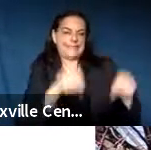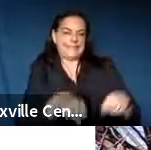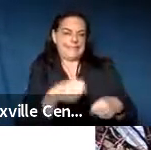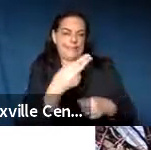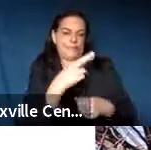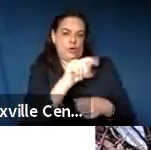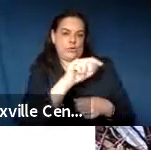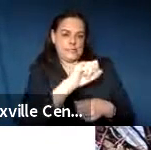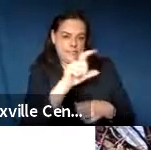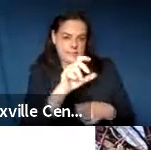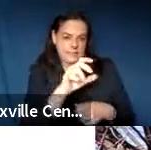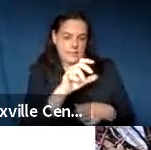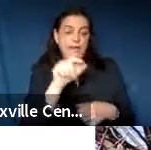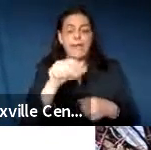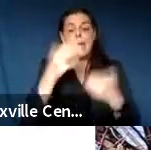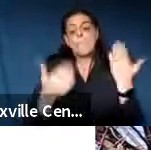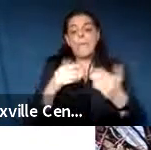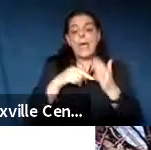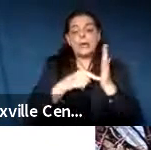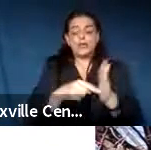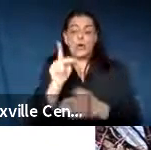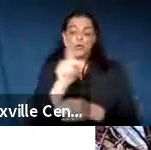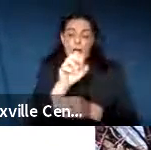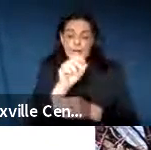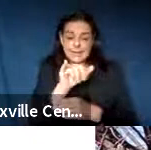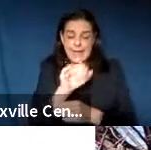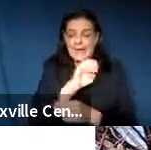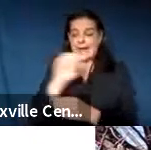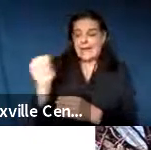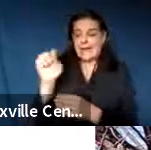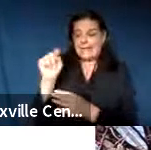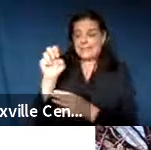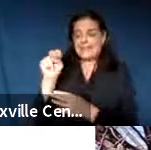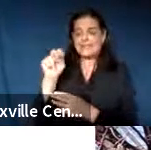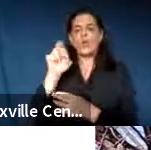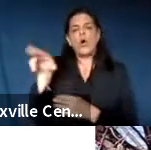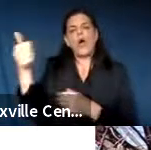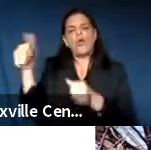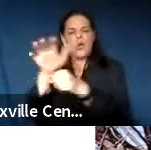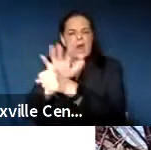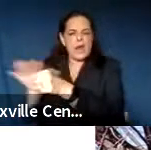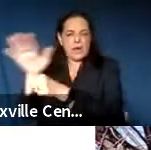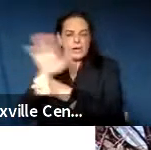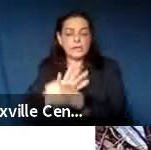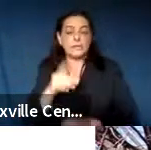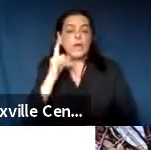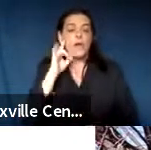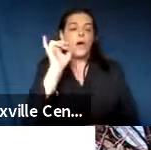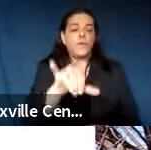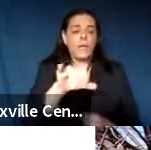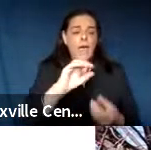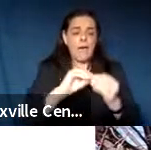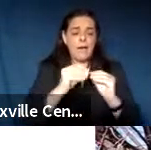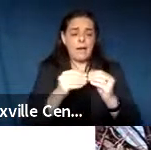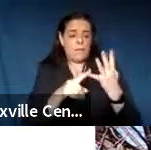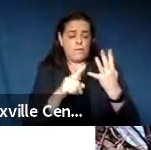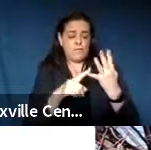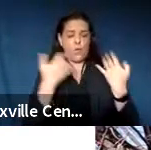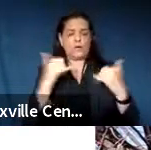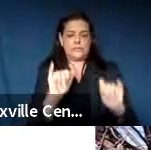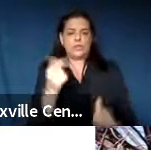County, East Region, or patients from other jurisdictions. For this benchmark, the traffic light remains